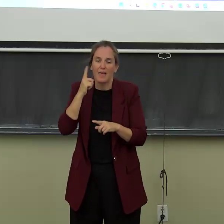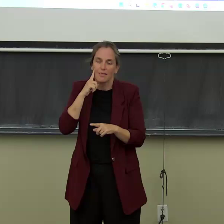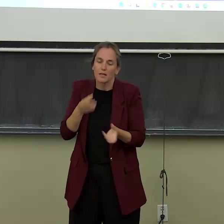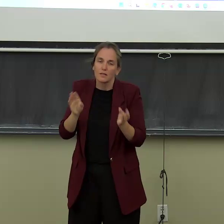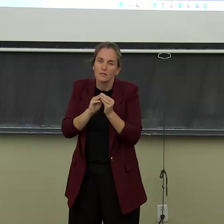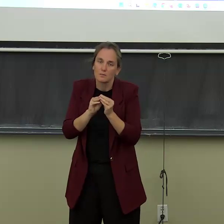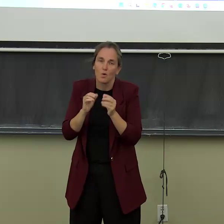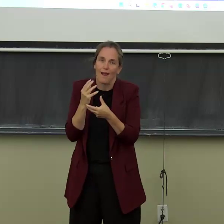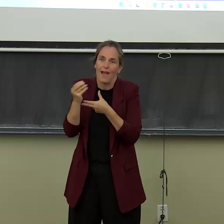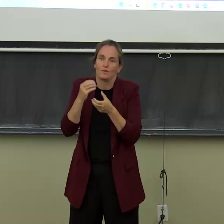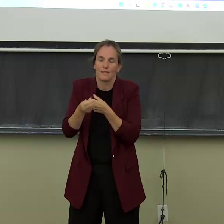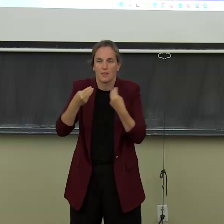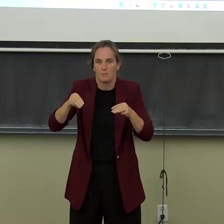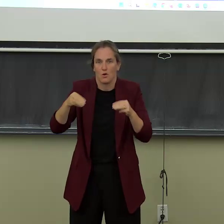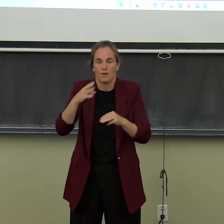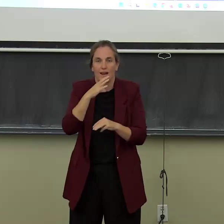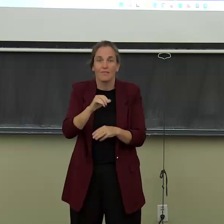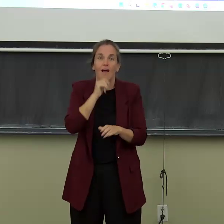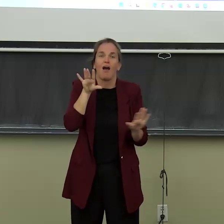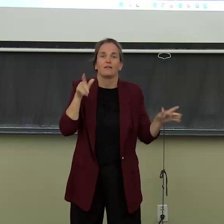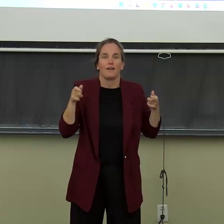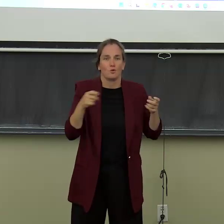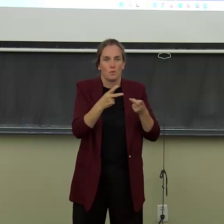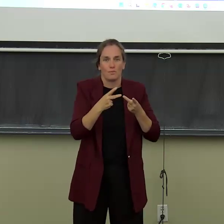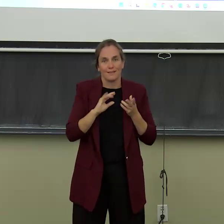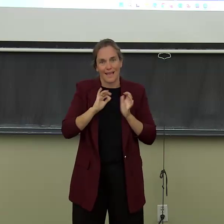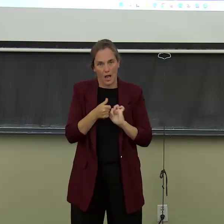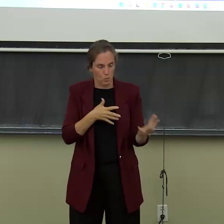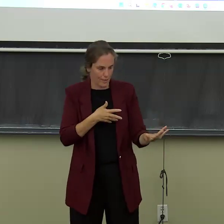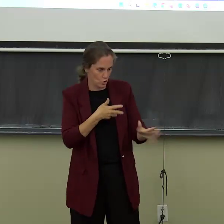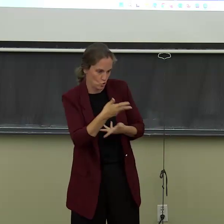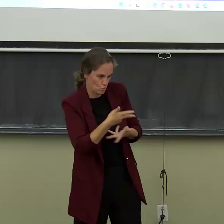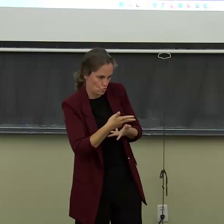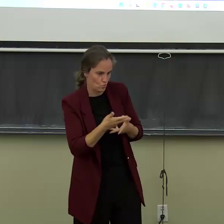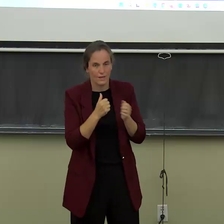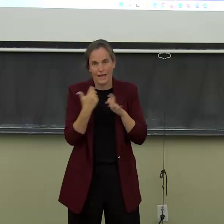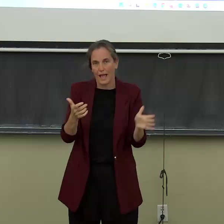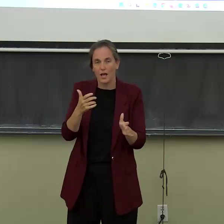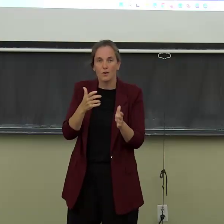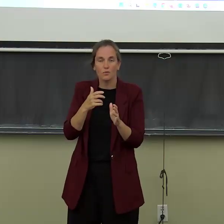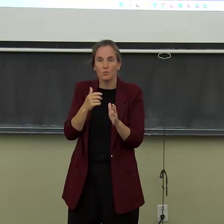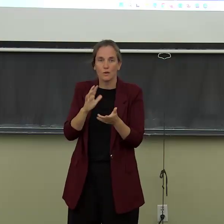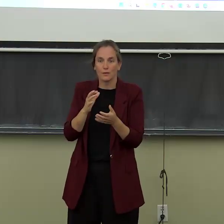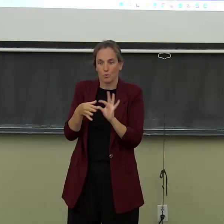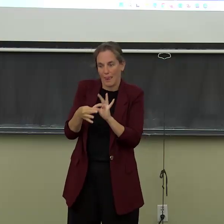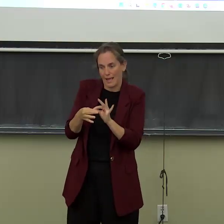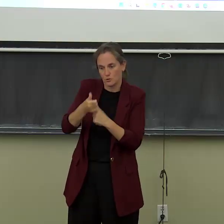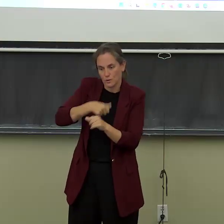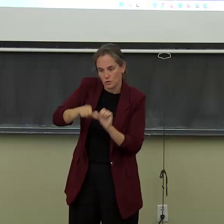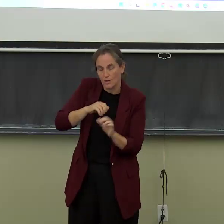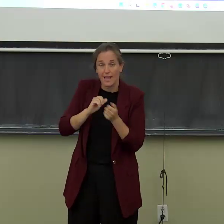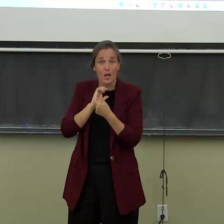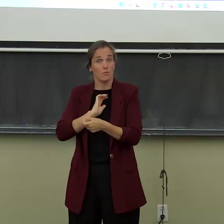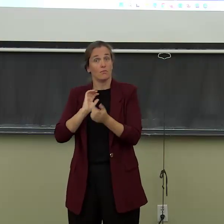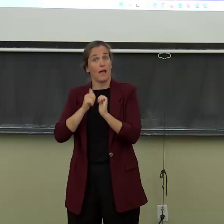the market and the kind of ungovernable places of how we treat each other, how we relate to each other, how we set norms, how we set